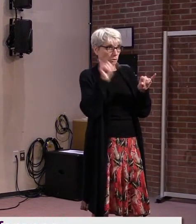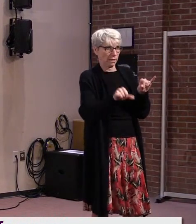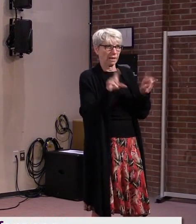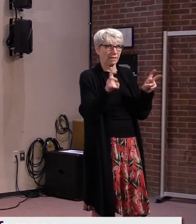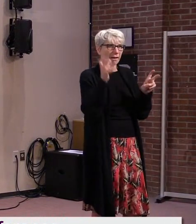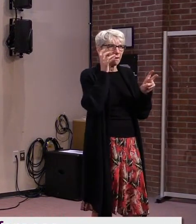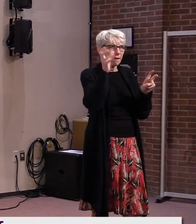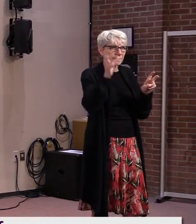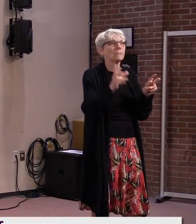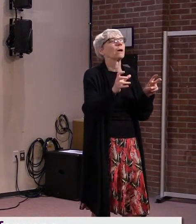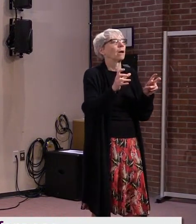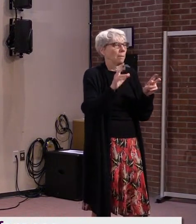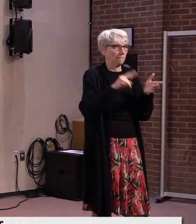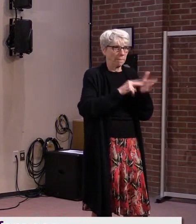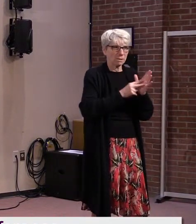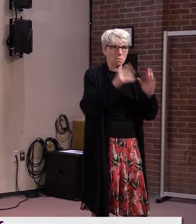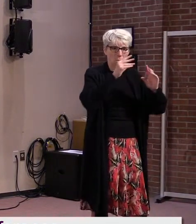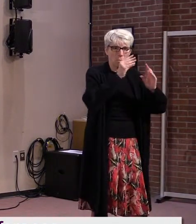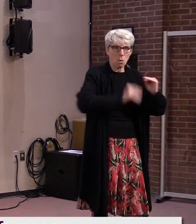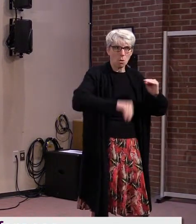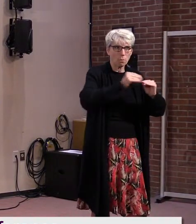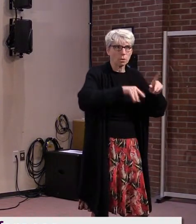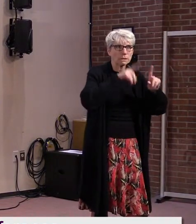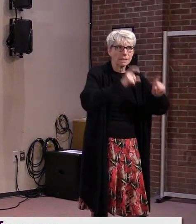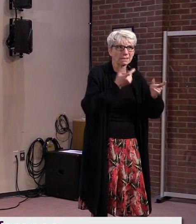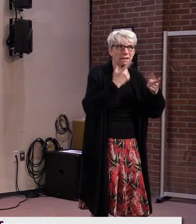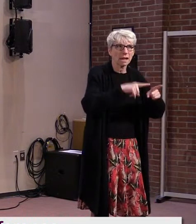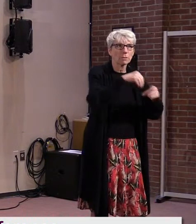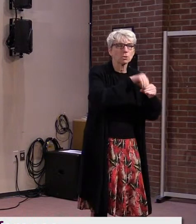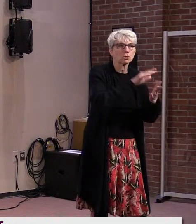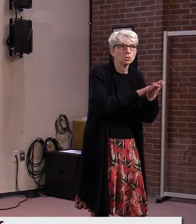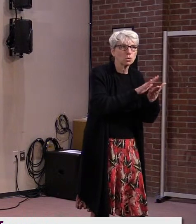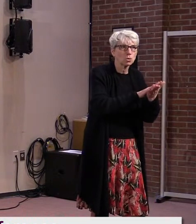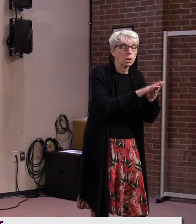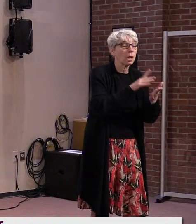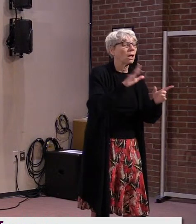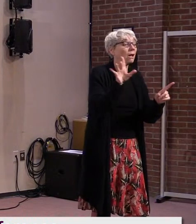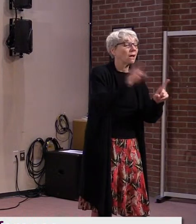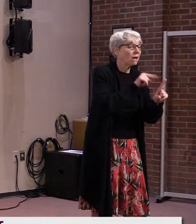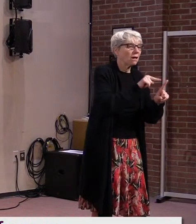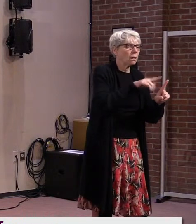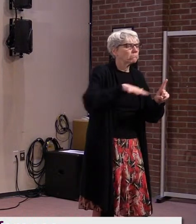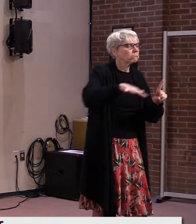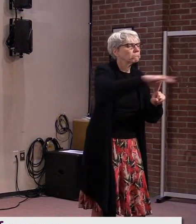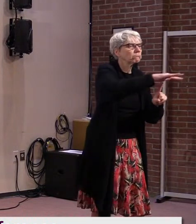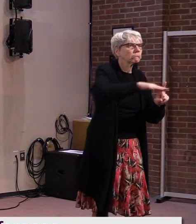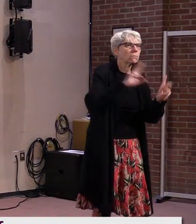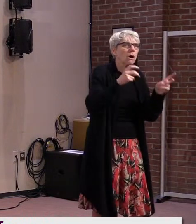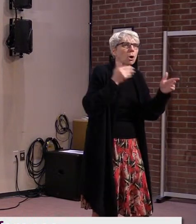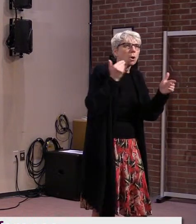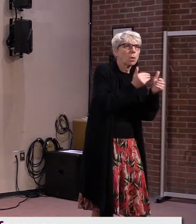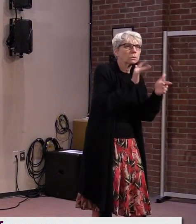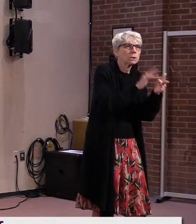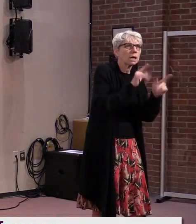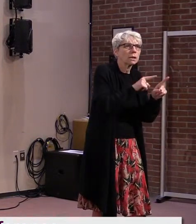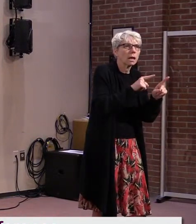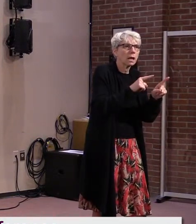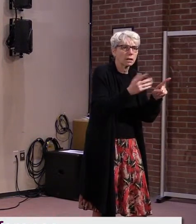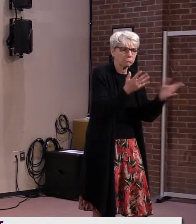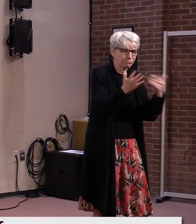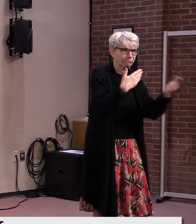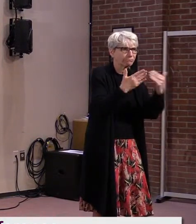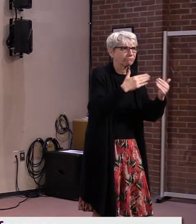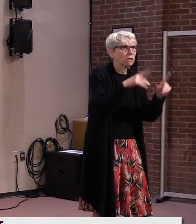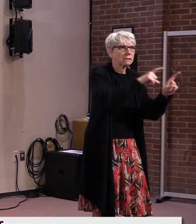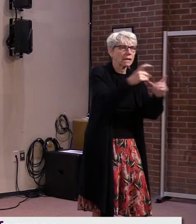schools so that those who are close contacts get rapid tests. As Commissioner Pichek pointed out, over the last